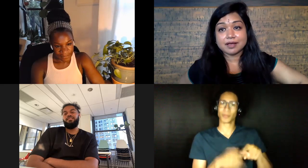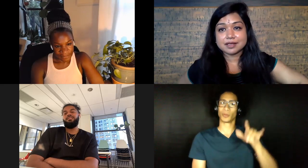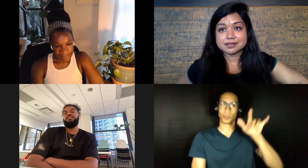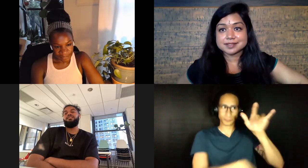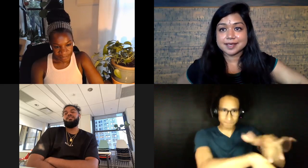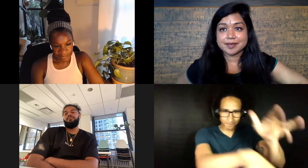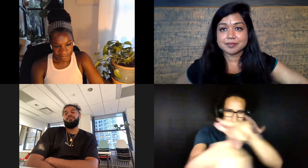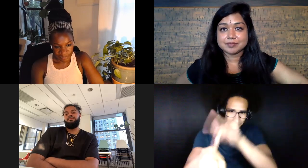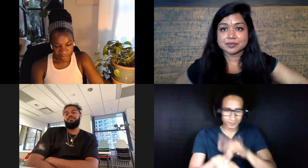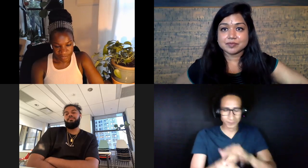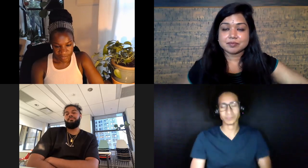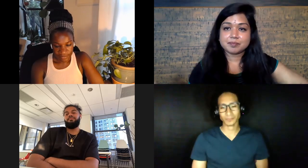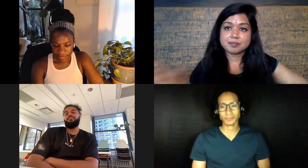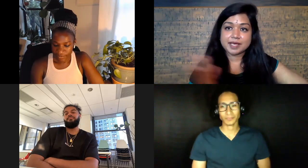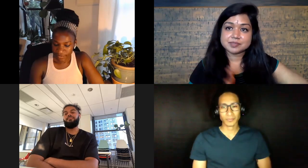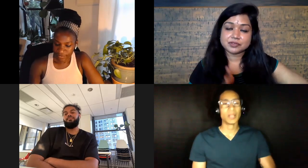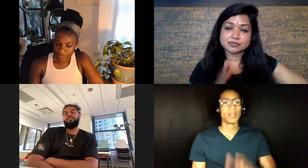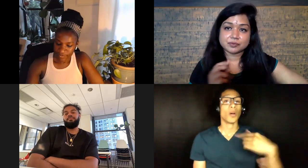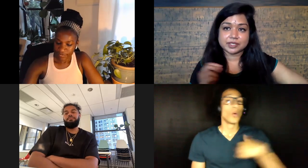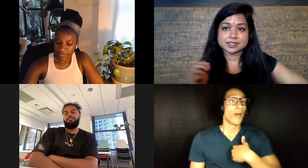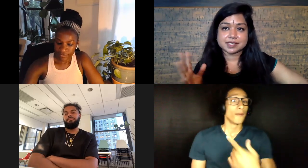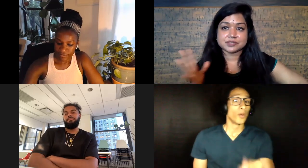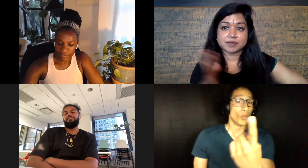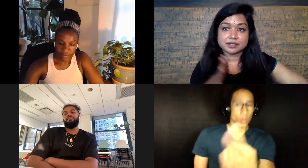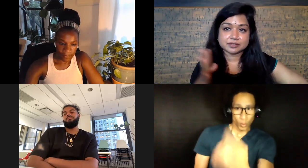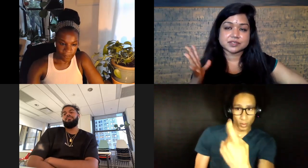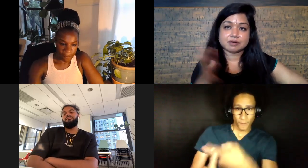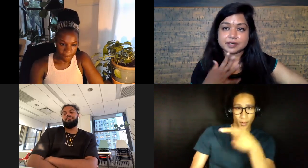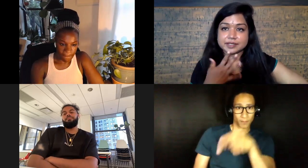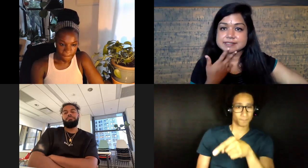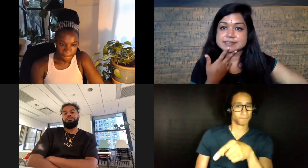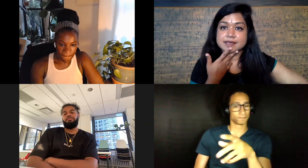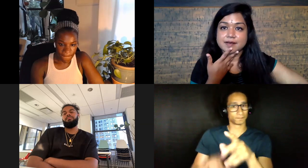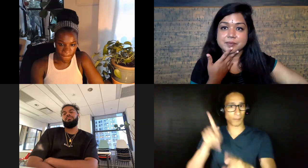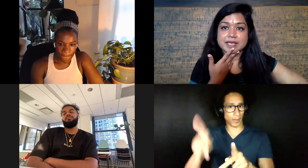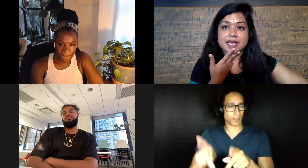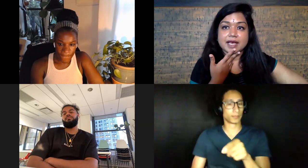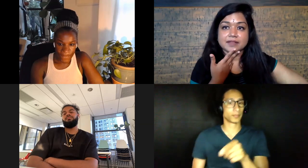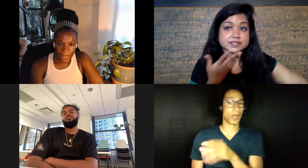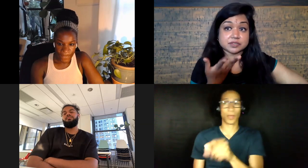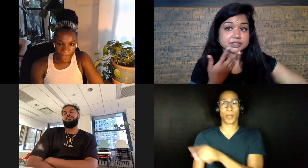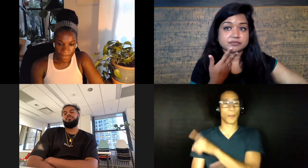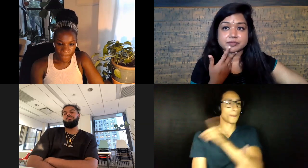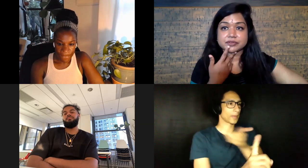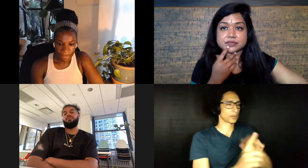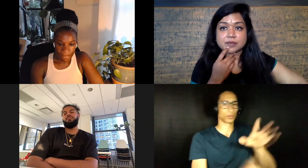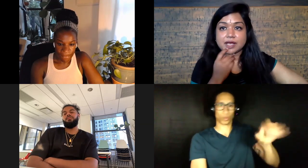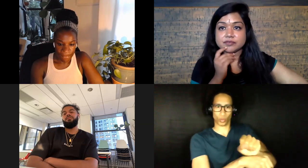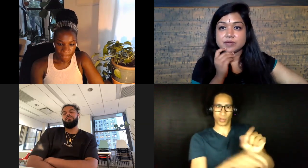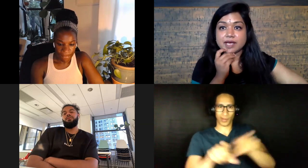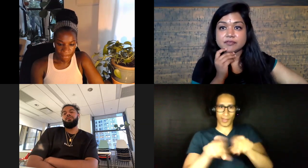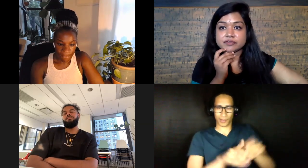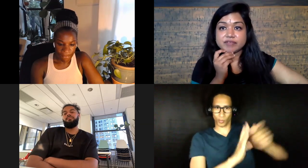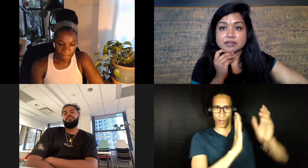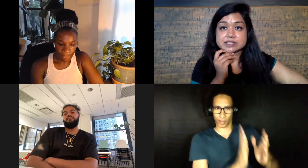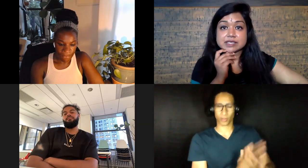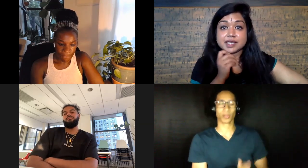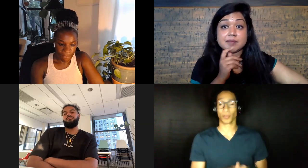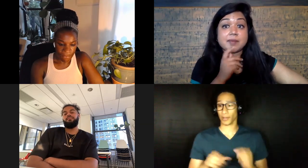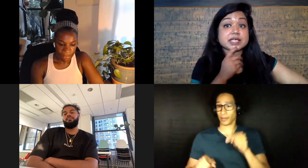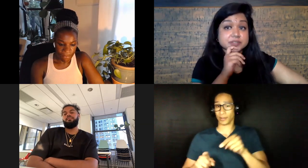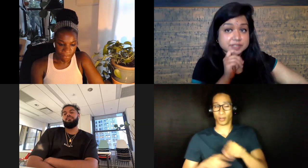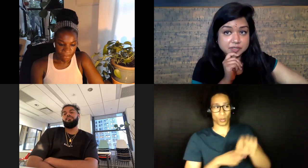give back to the community that you came from. Anik, I know you did some mutual aid work, with the pandemic, and I'd just